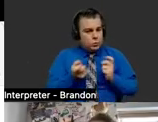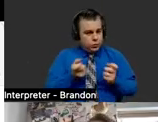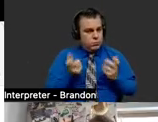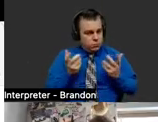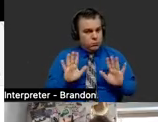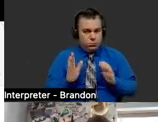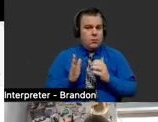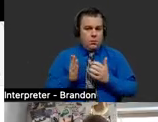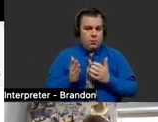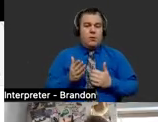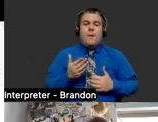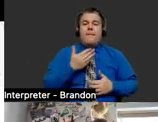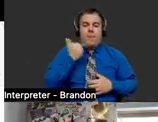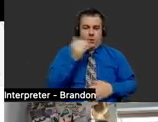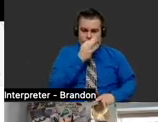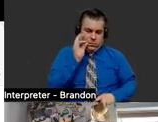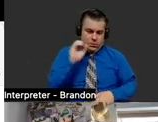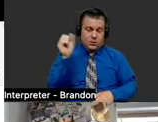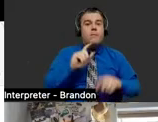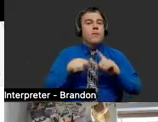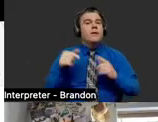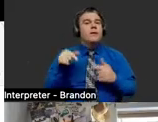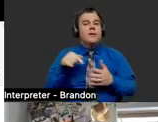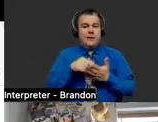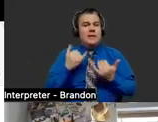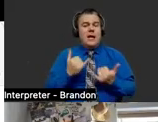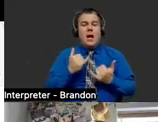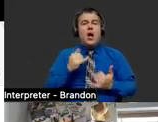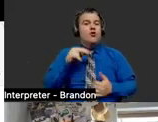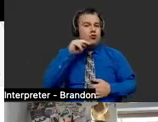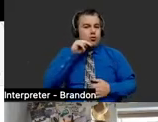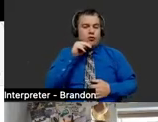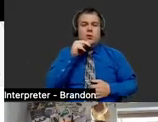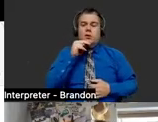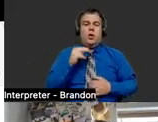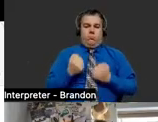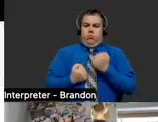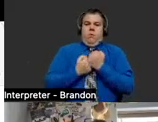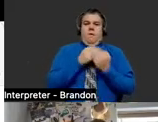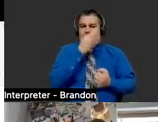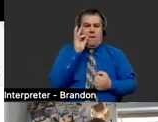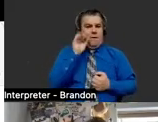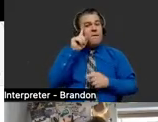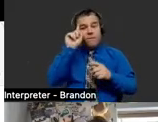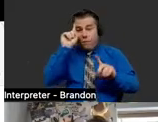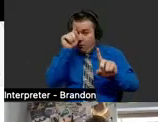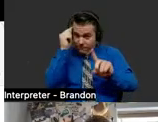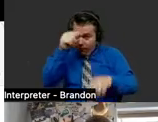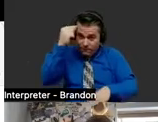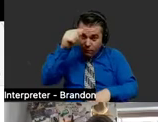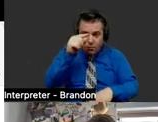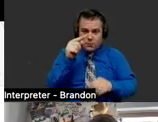go better for me when I fast, but this is a nutritionally supported fast for the purpose of, keyword, remember